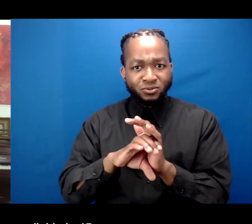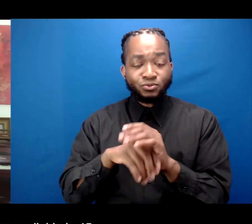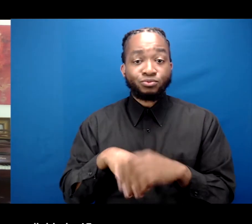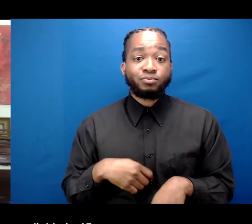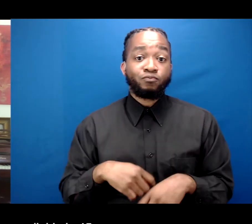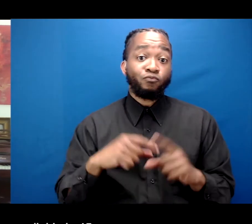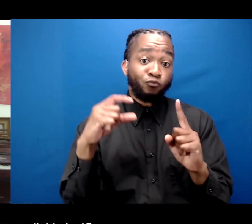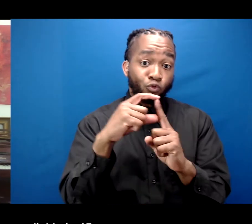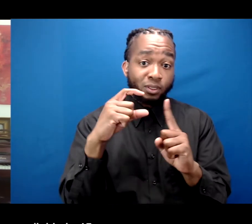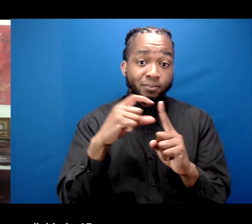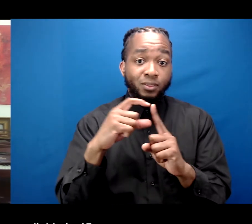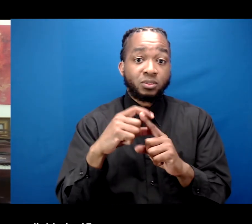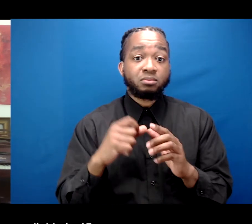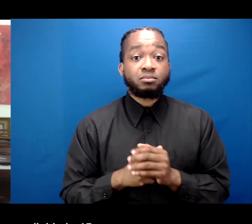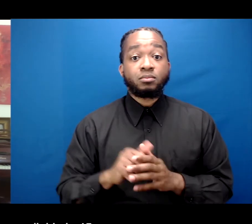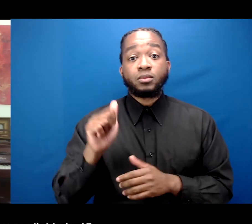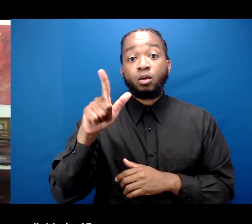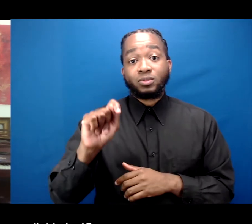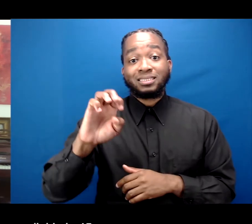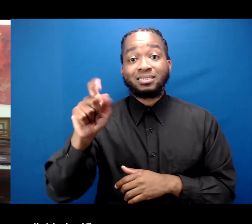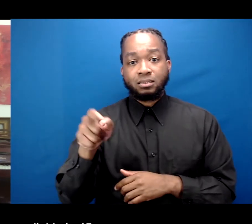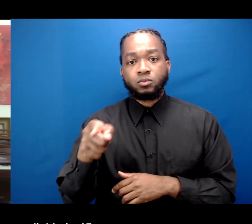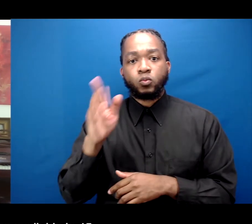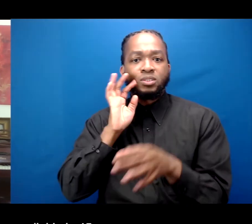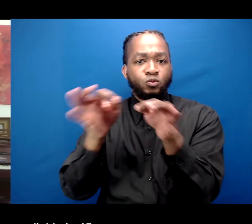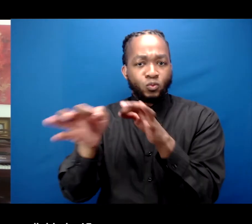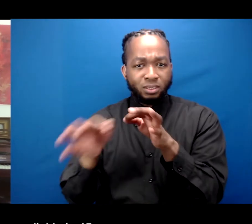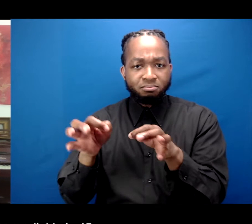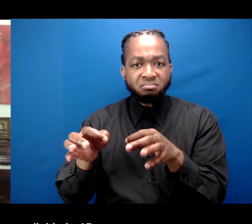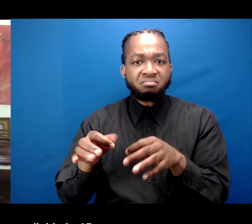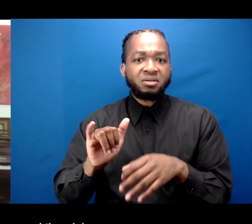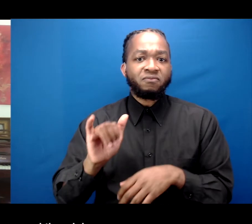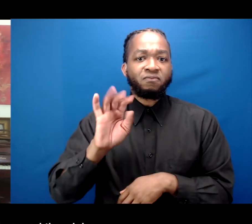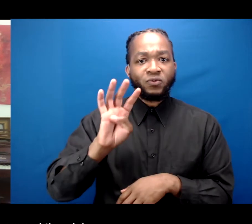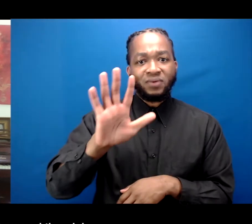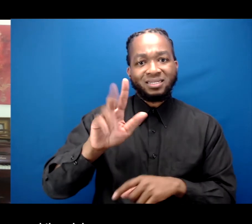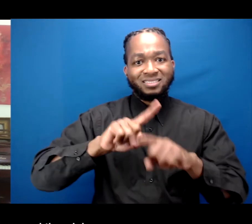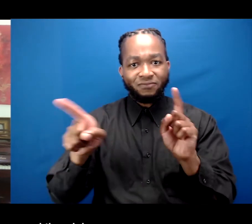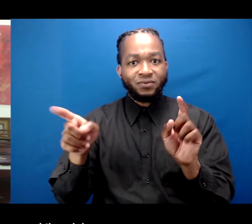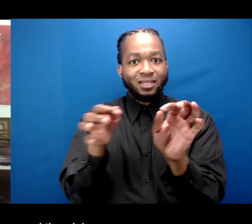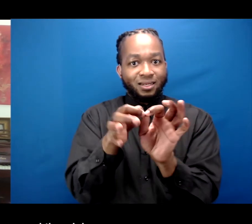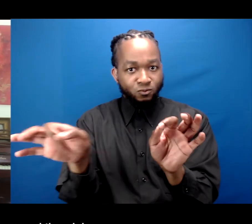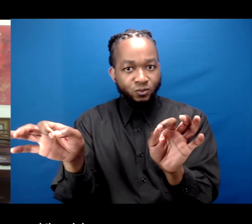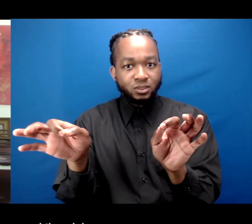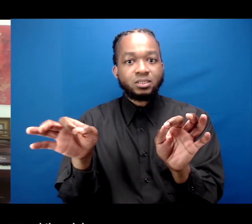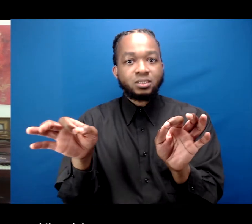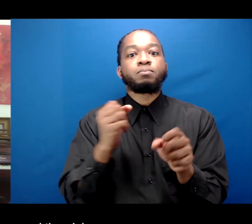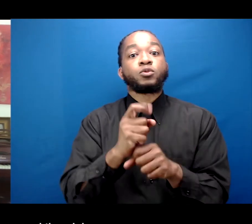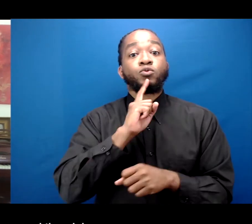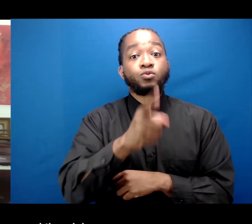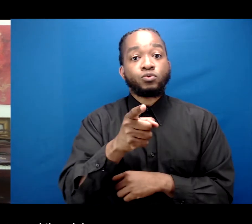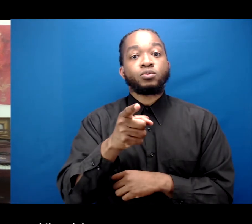text descriptions are available in 45 different languages, helping to ensure that it is useful to people all around the